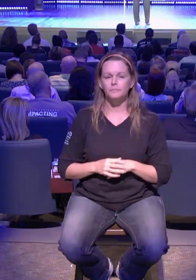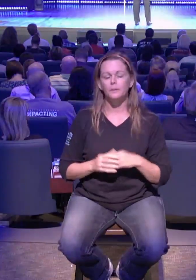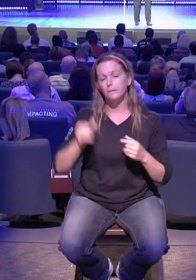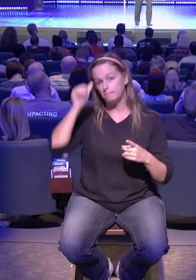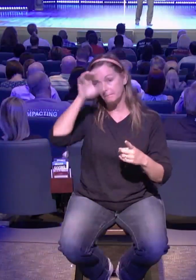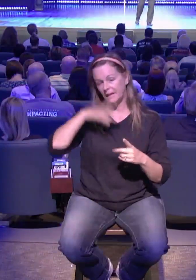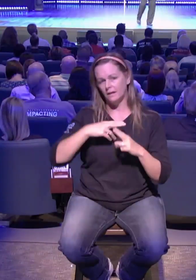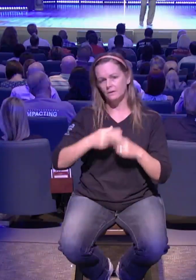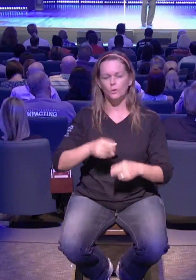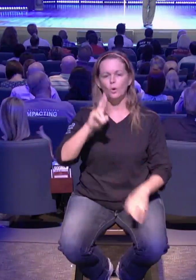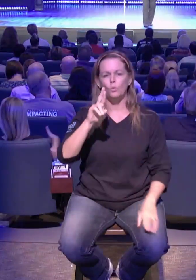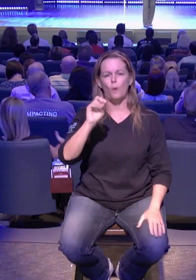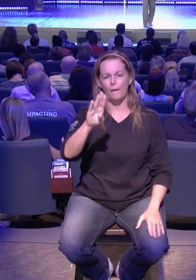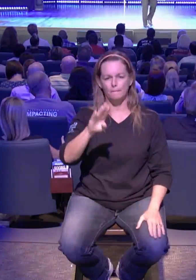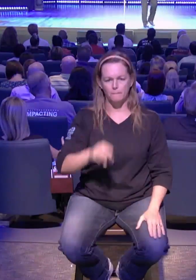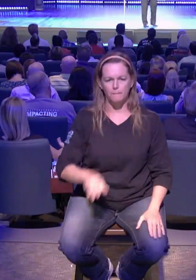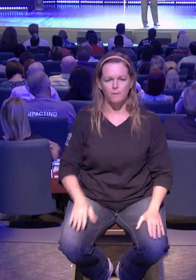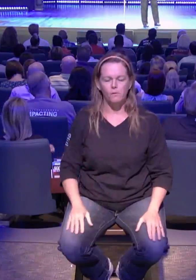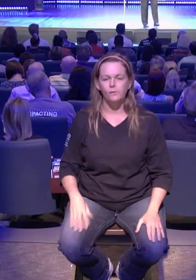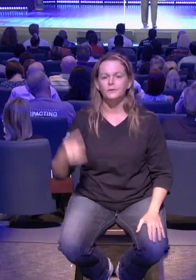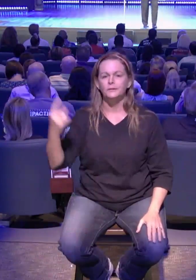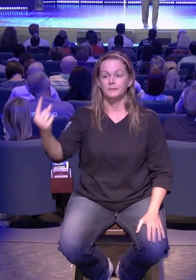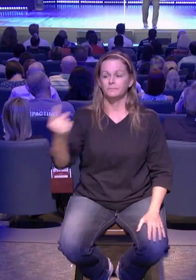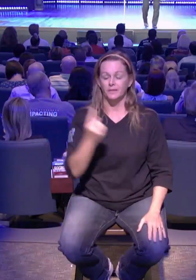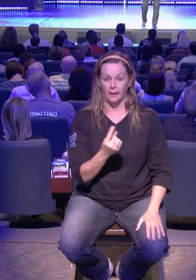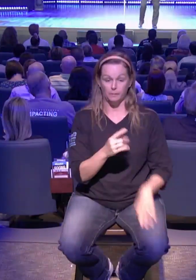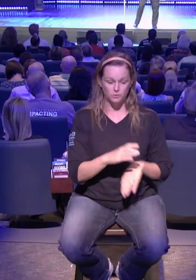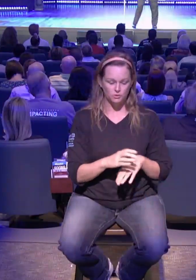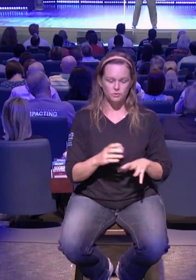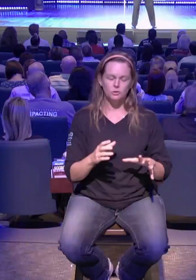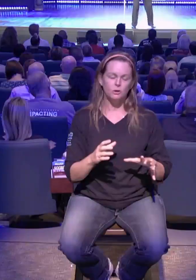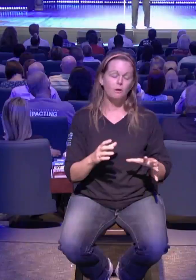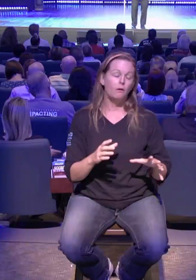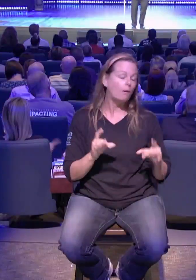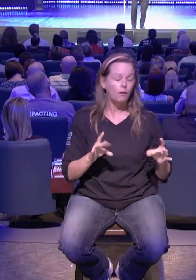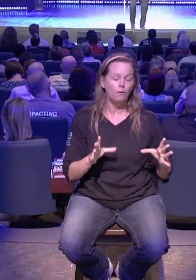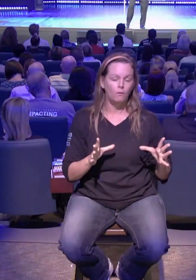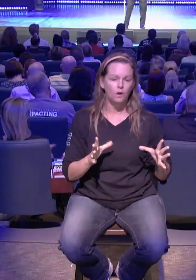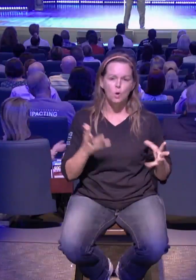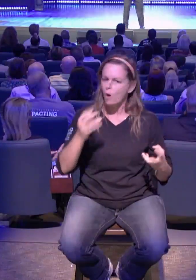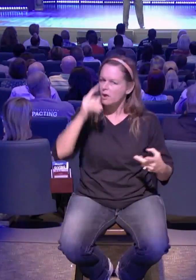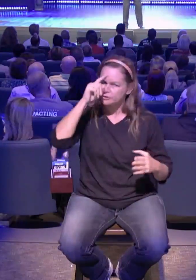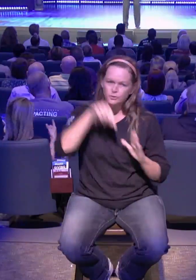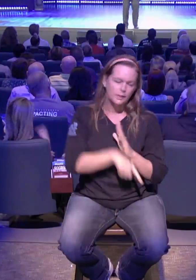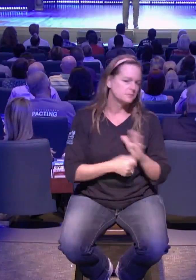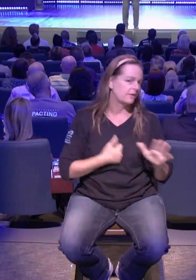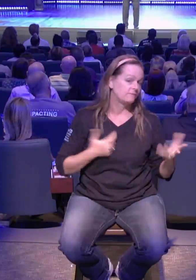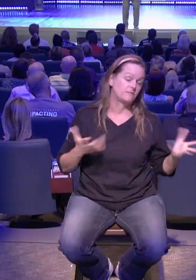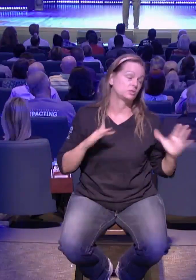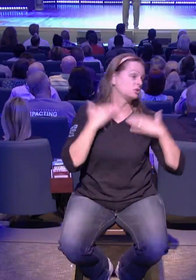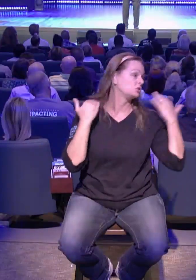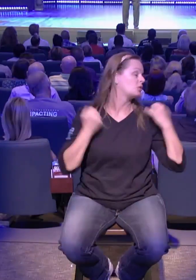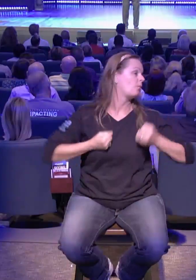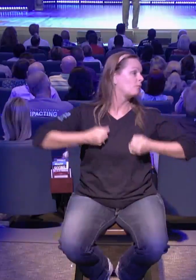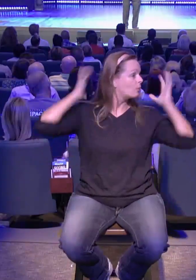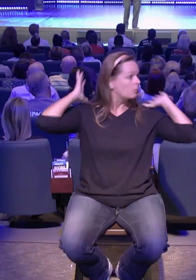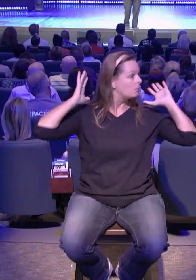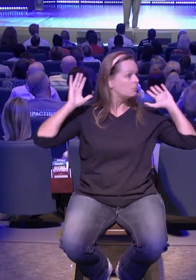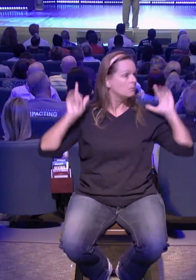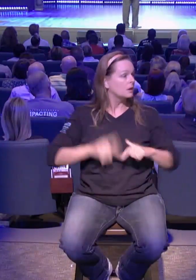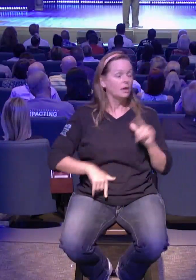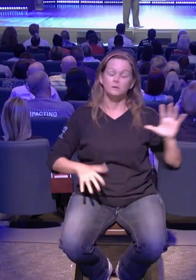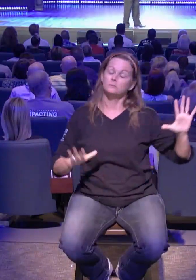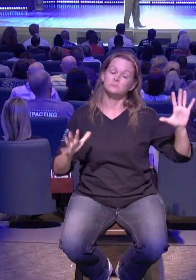was so depressed when he came to us that he was battling all these suicidal thoughts. And actually, on